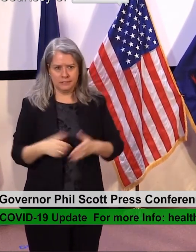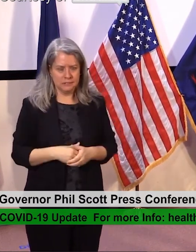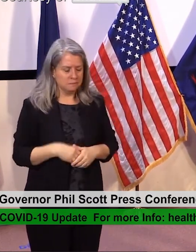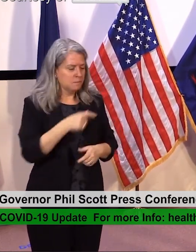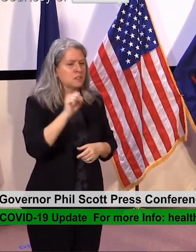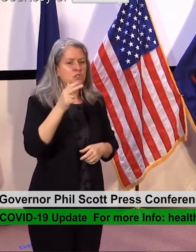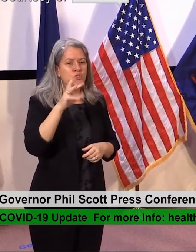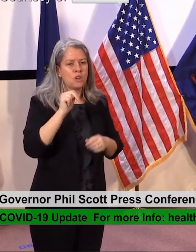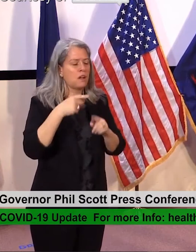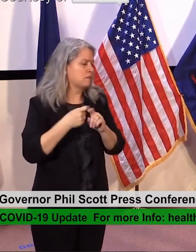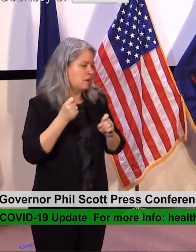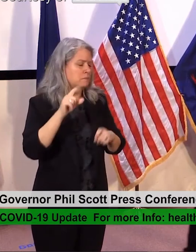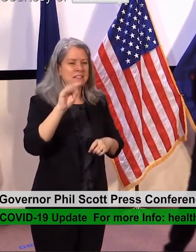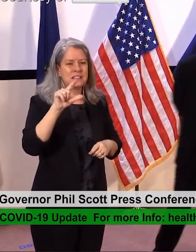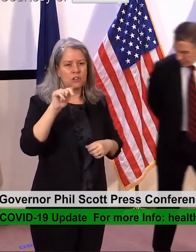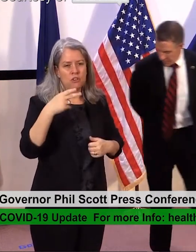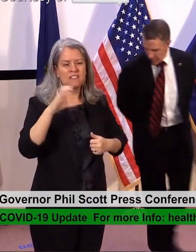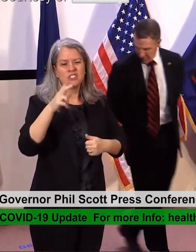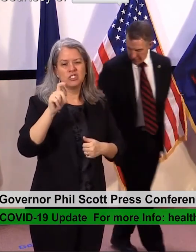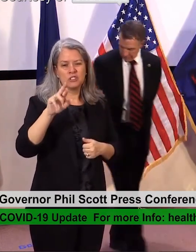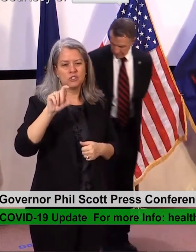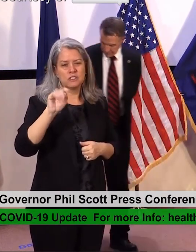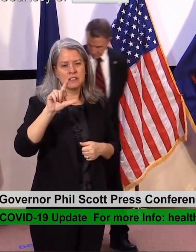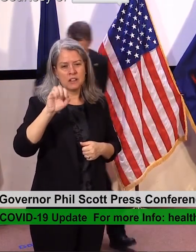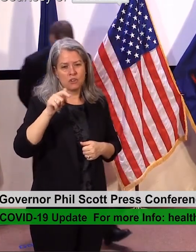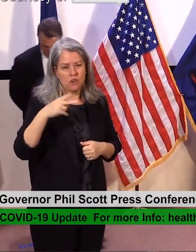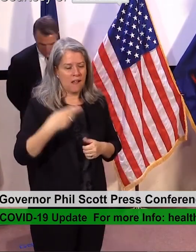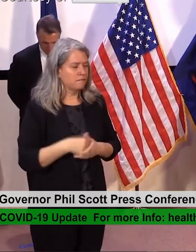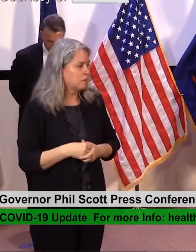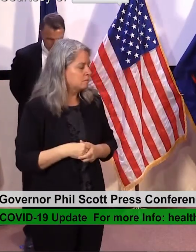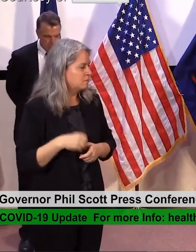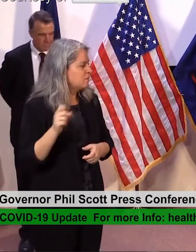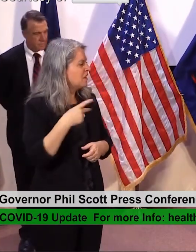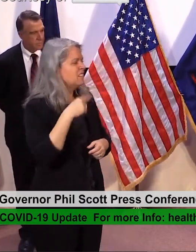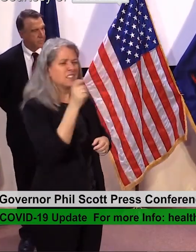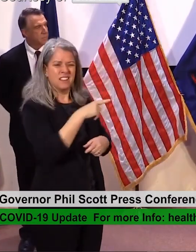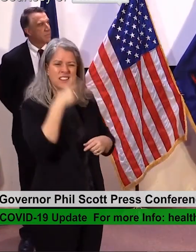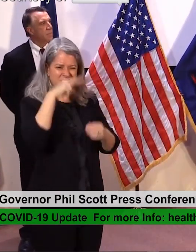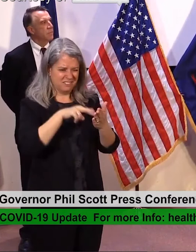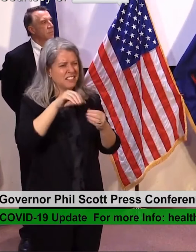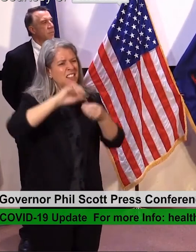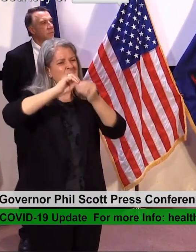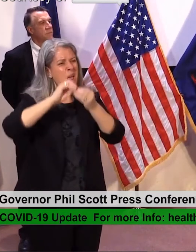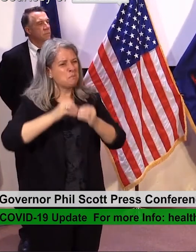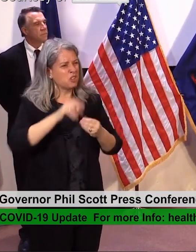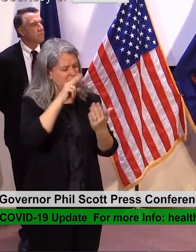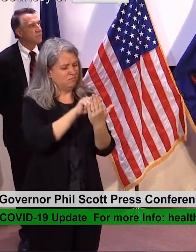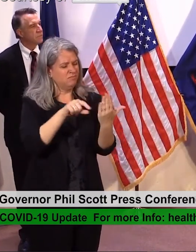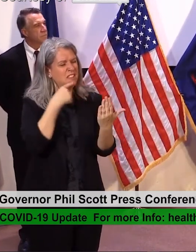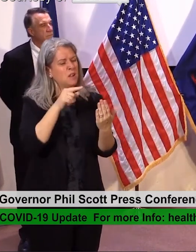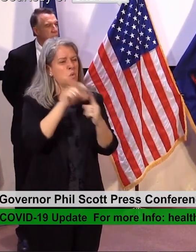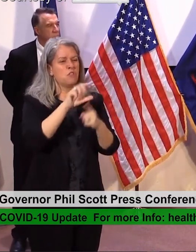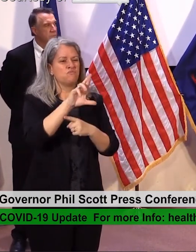Thank you. This is a question for Dr. Levine. Could you tell us what the definition of recovered is and how many have recovered in